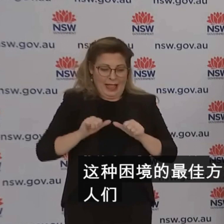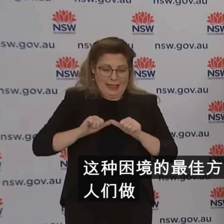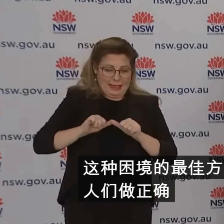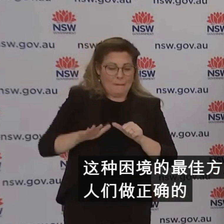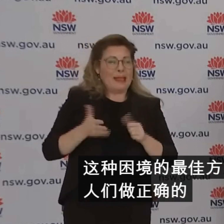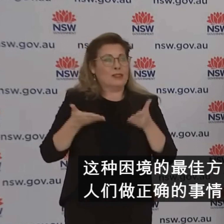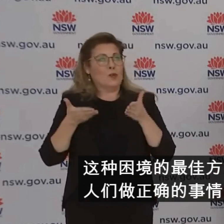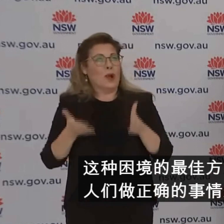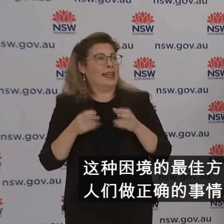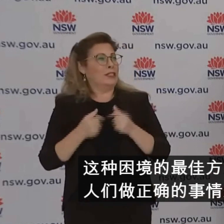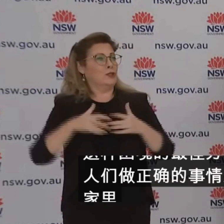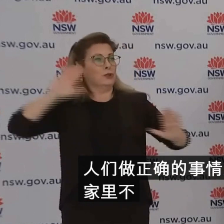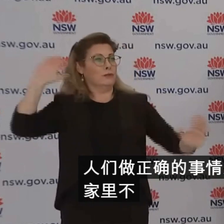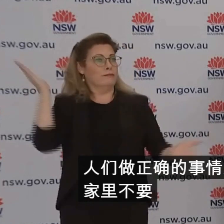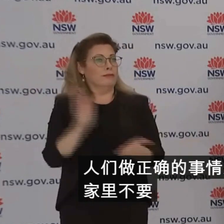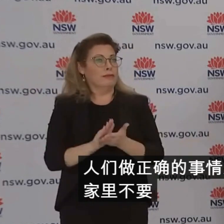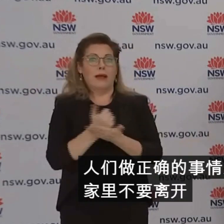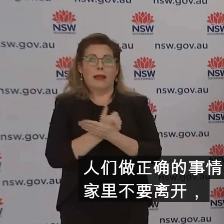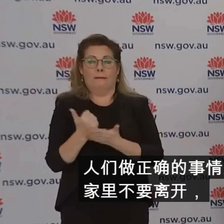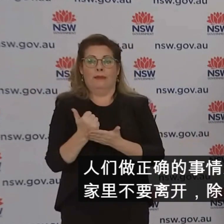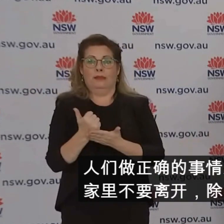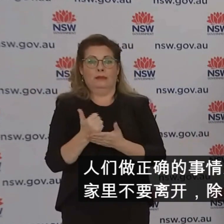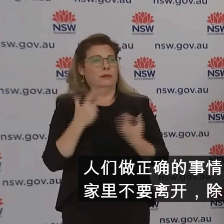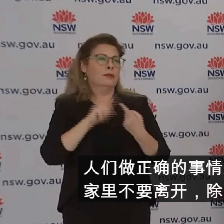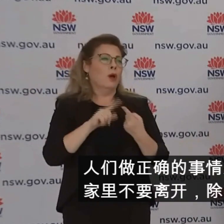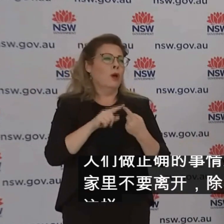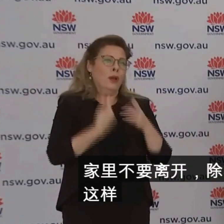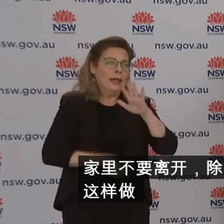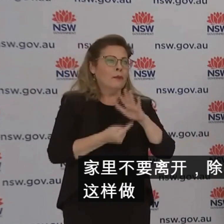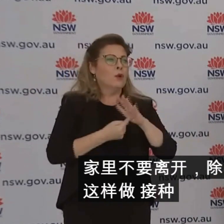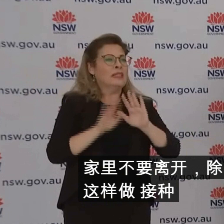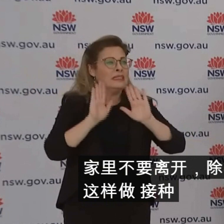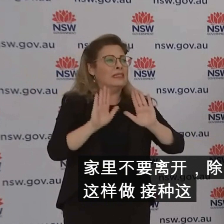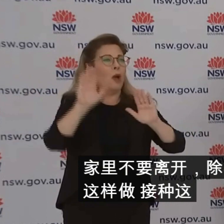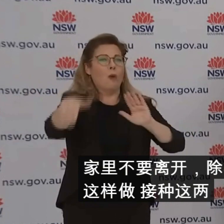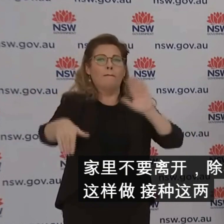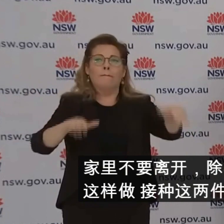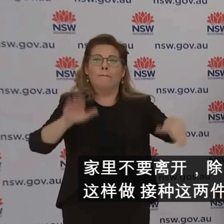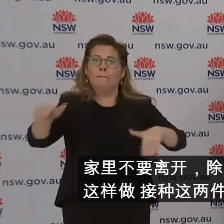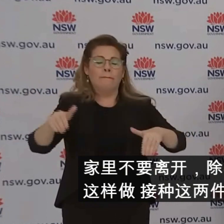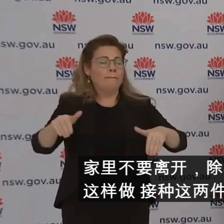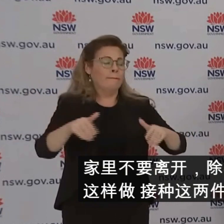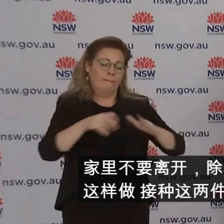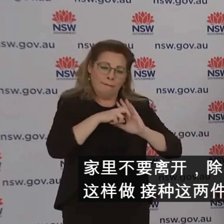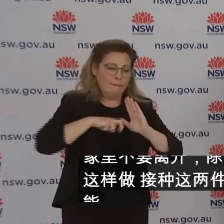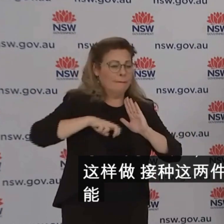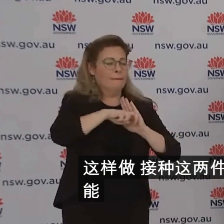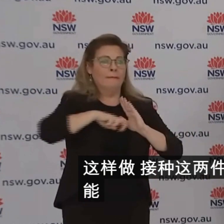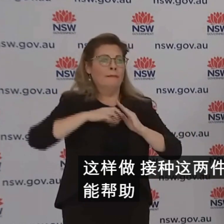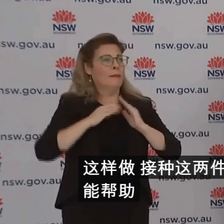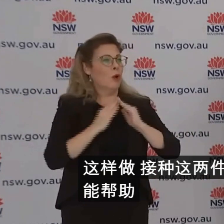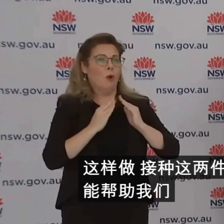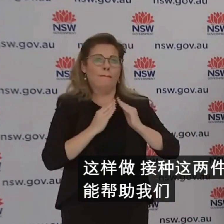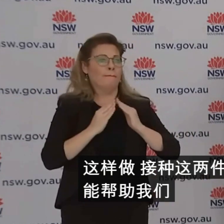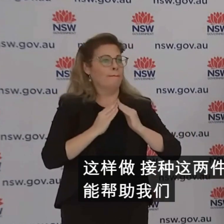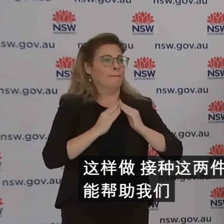obviously people doing the right thing. Stay at home, don't leave unless you have to, but also get vaccinated. And those 2 things will help